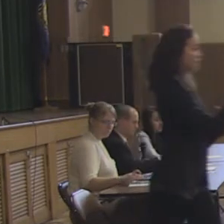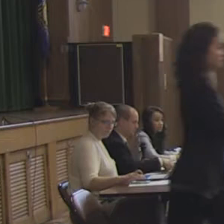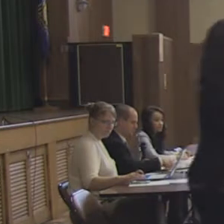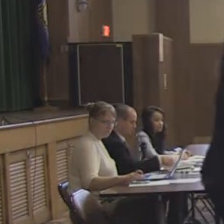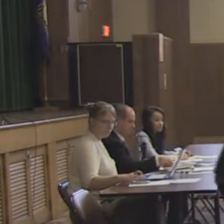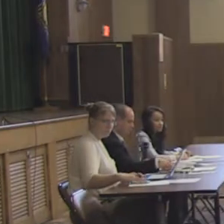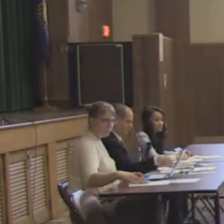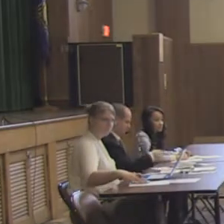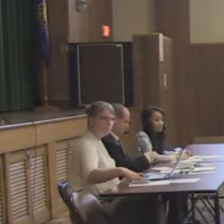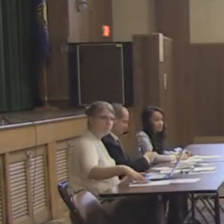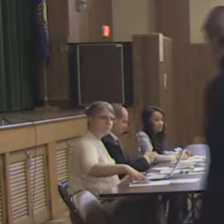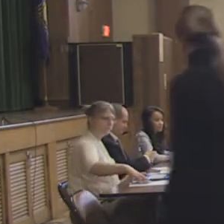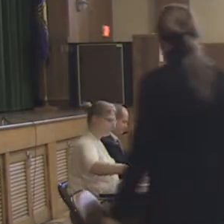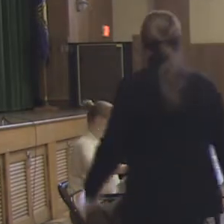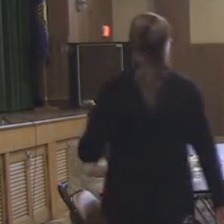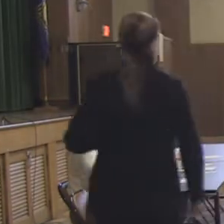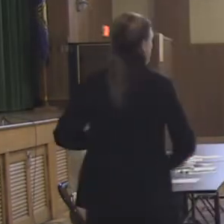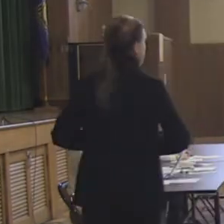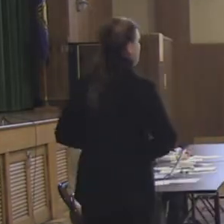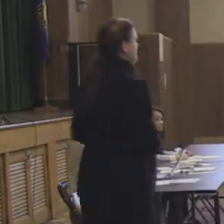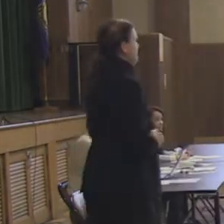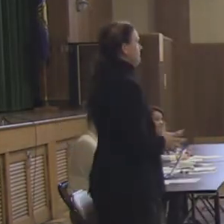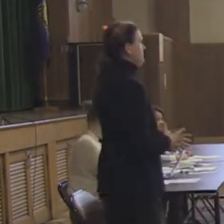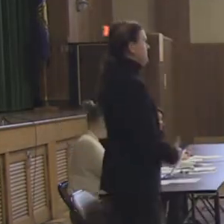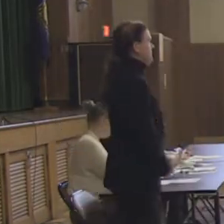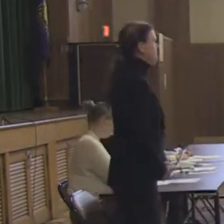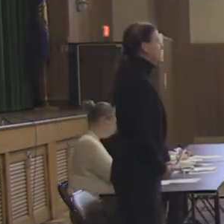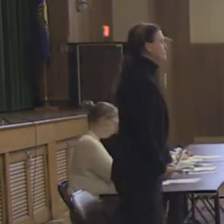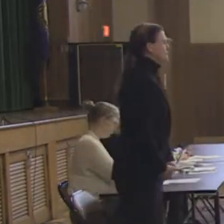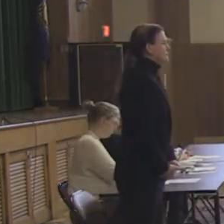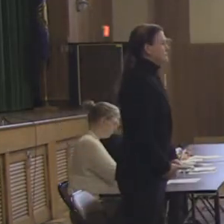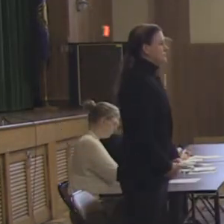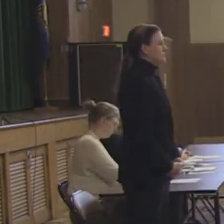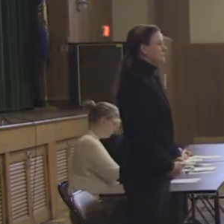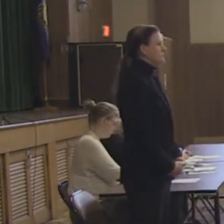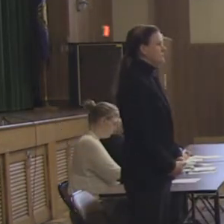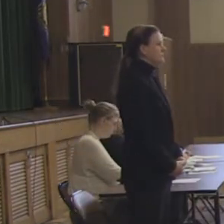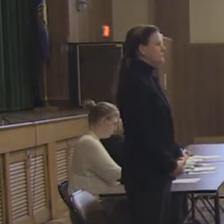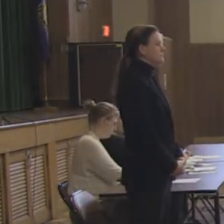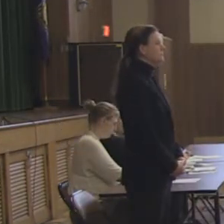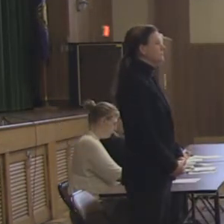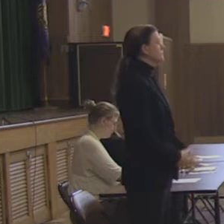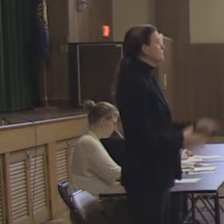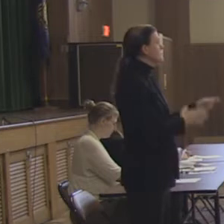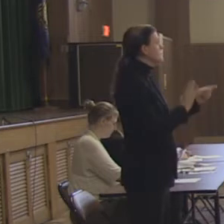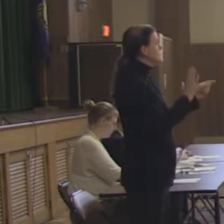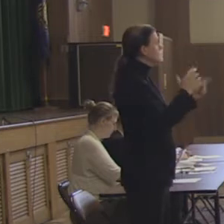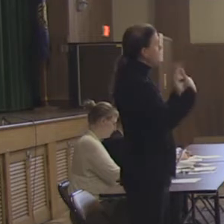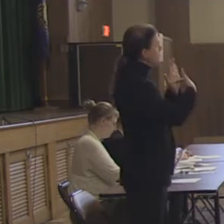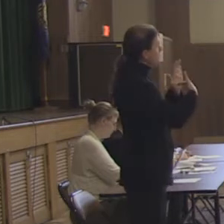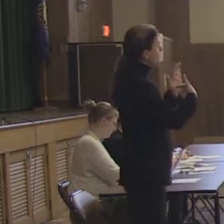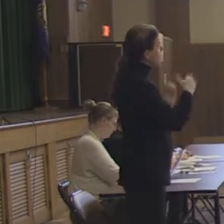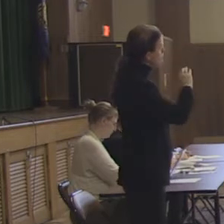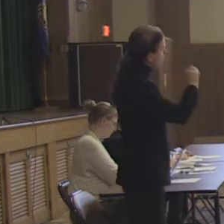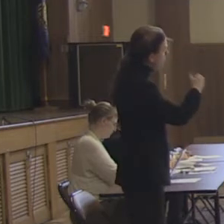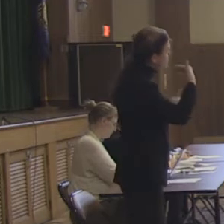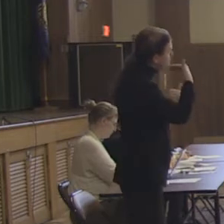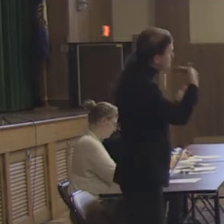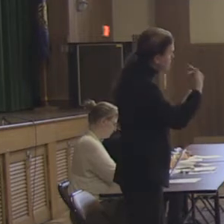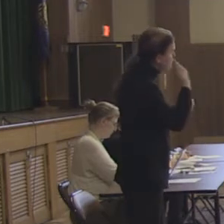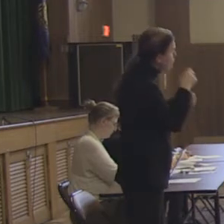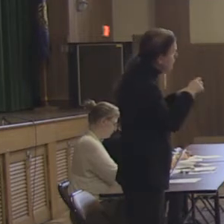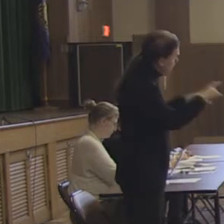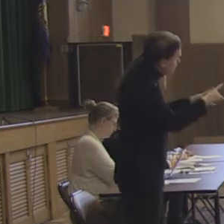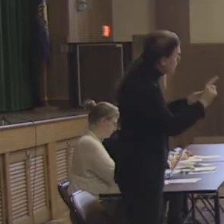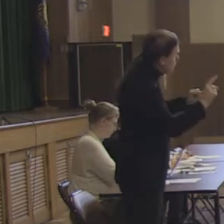Uh, representative in your office, thank you for this